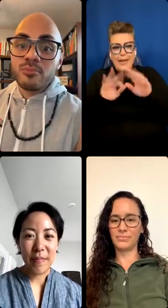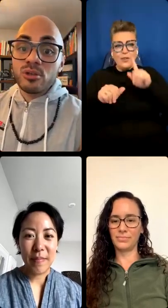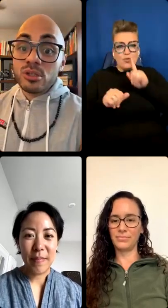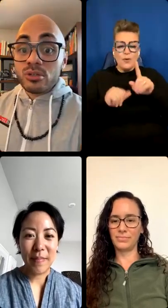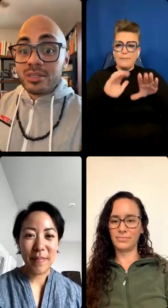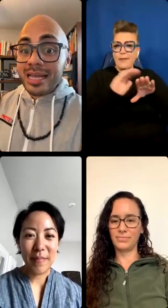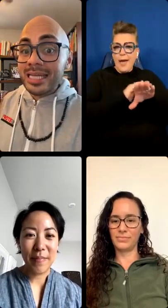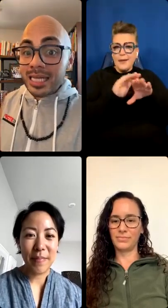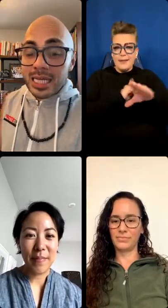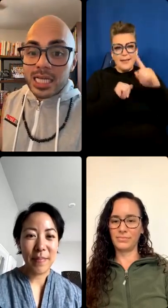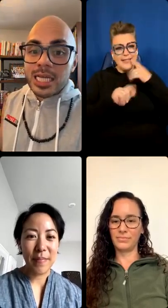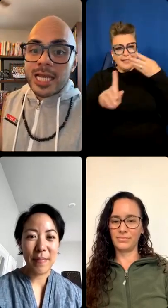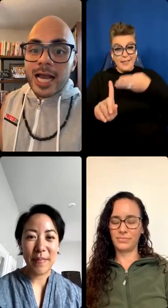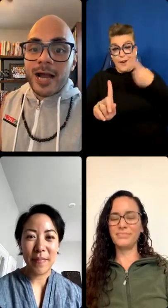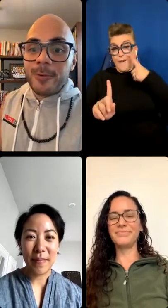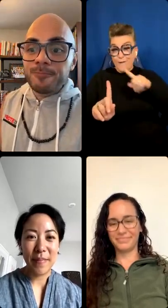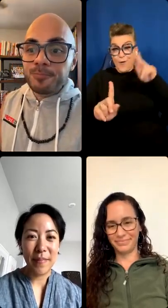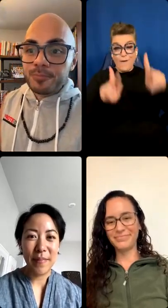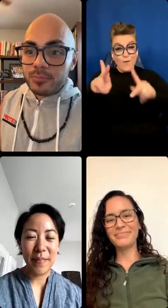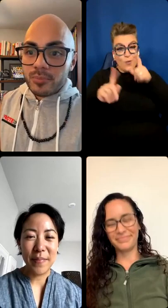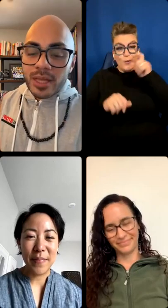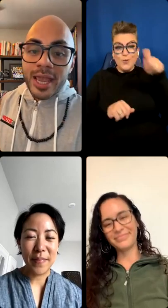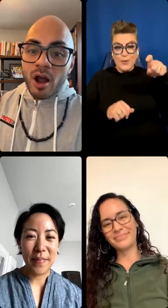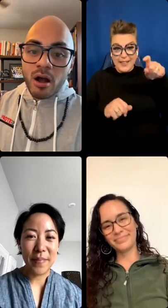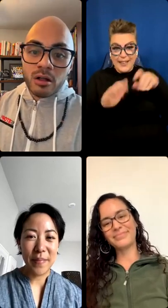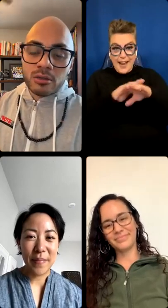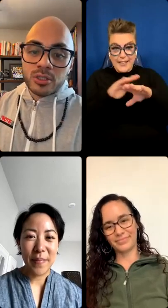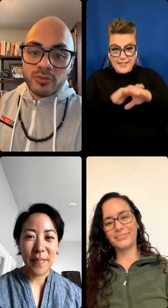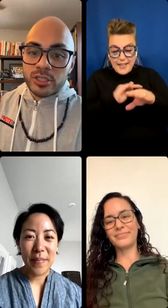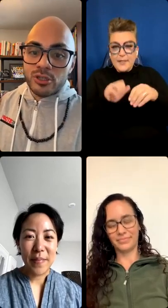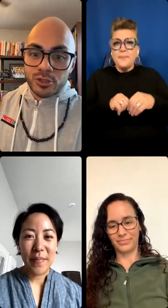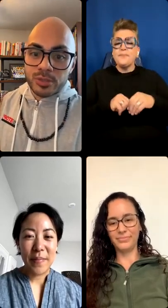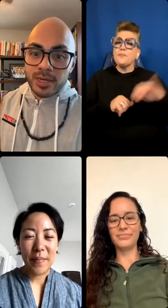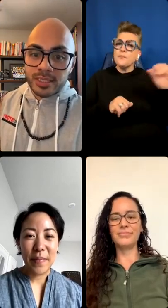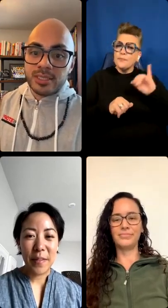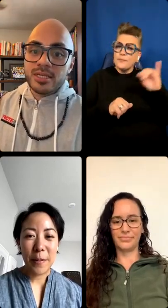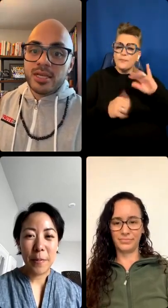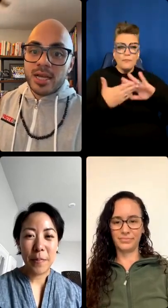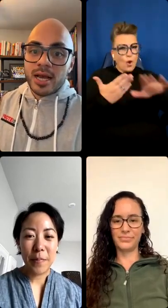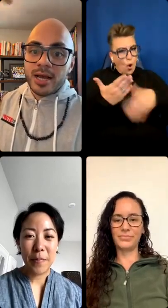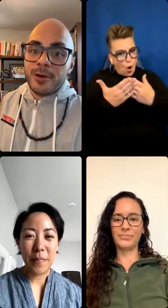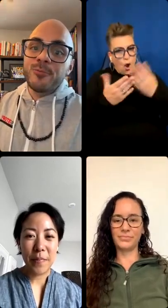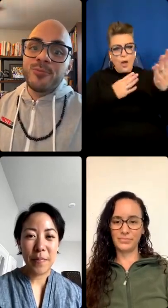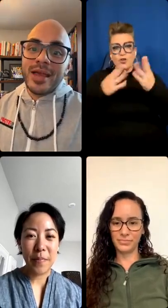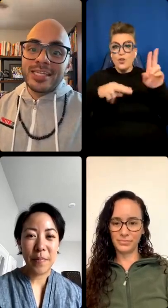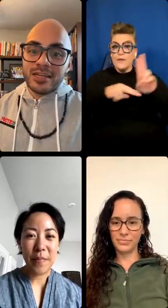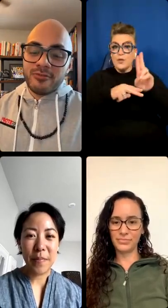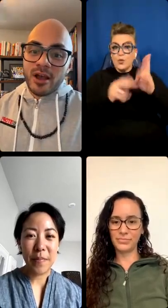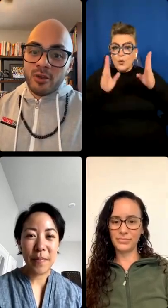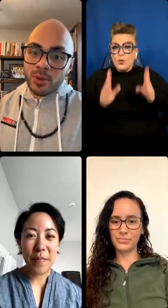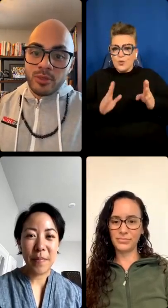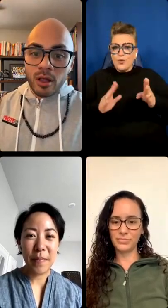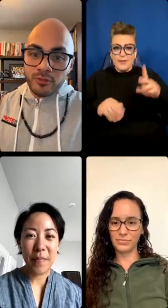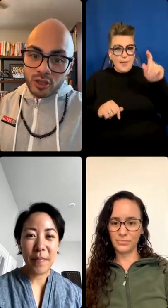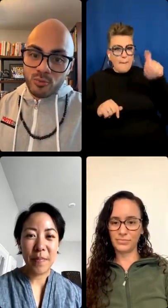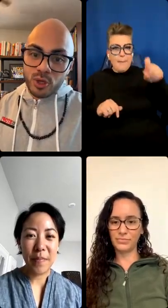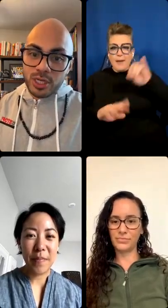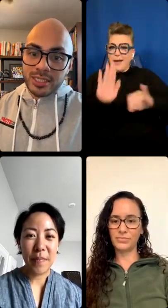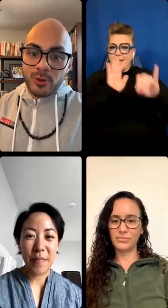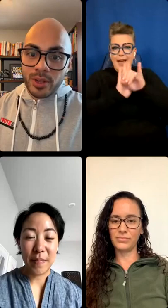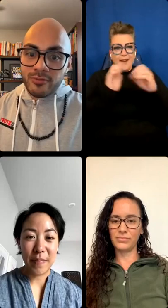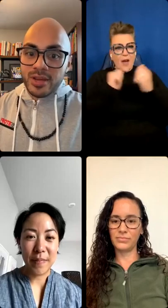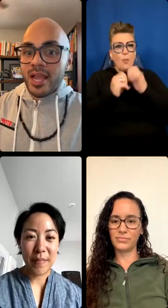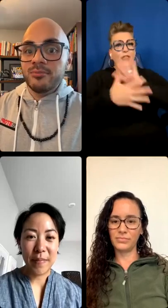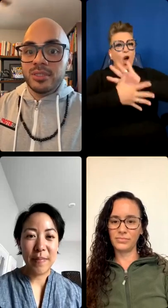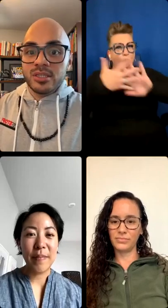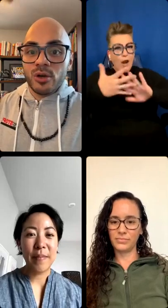service users that need it. And all service users must identify with all of the communities